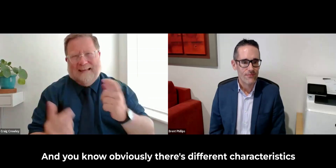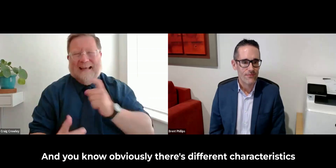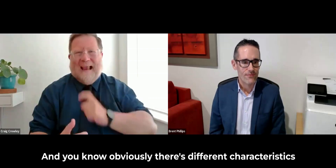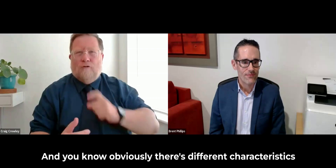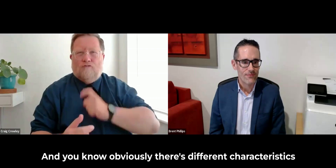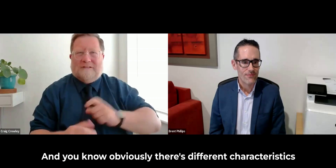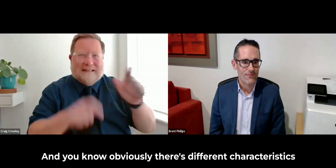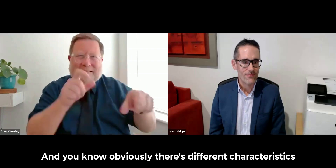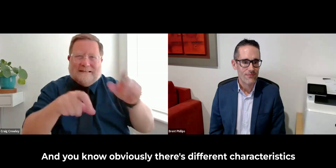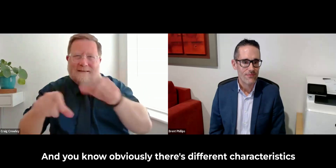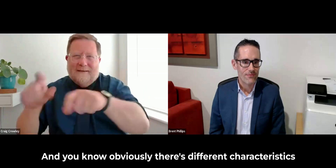And